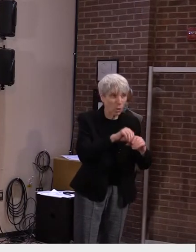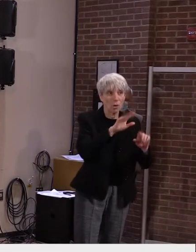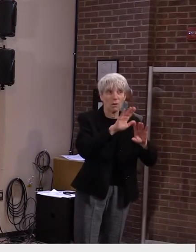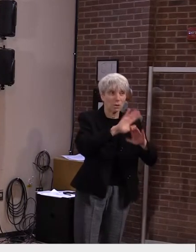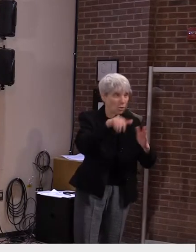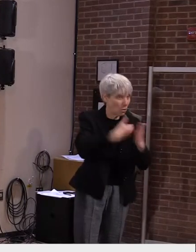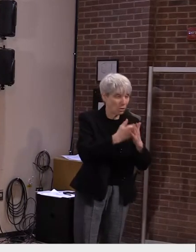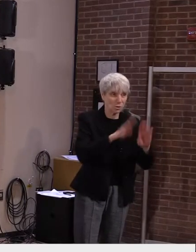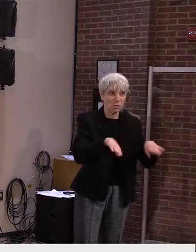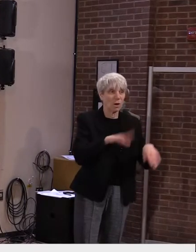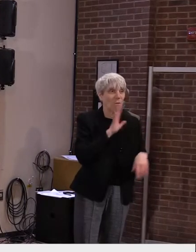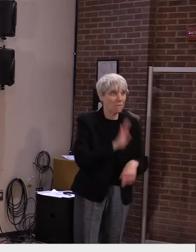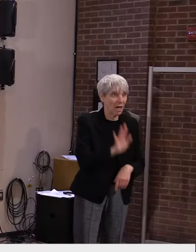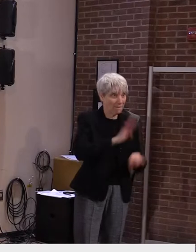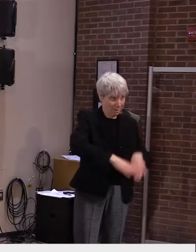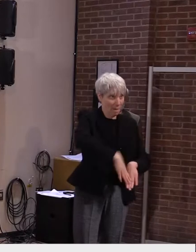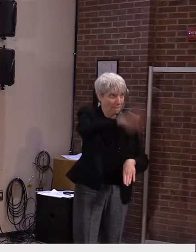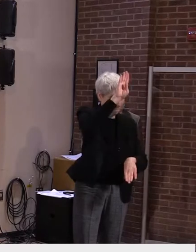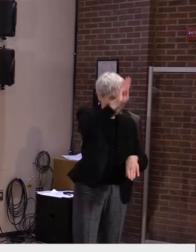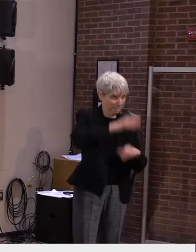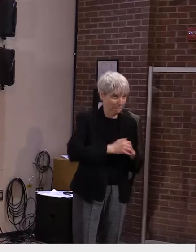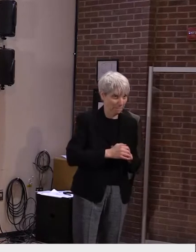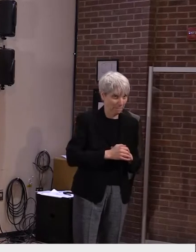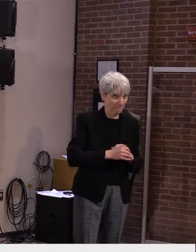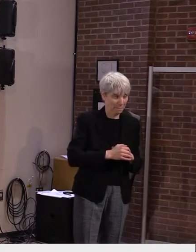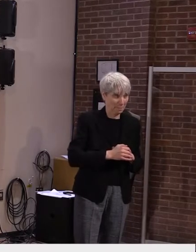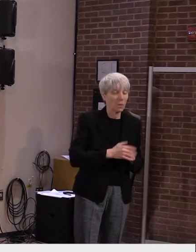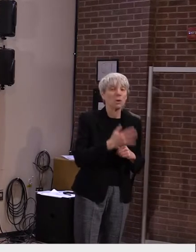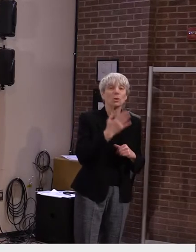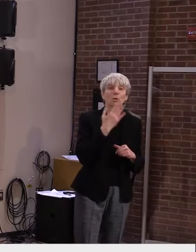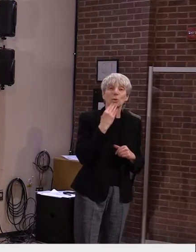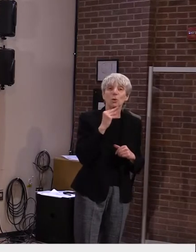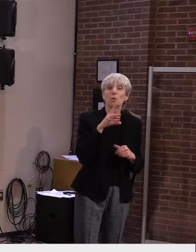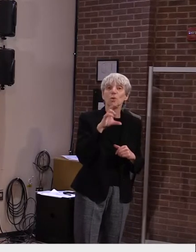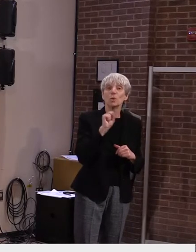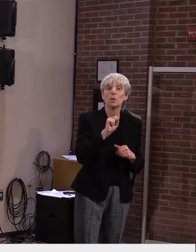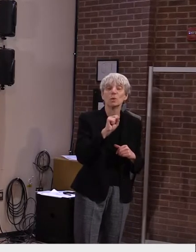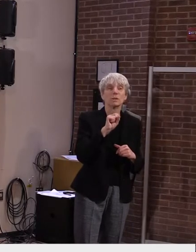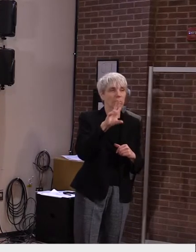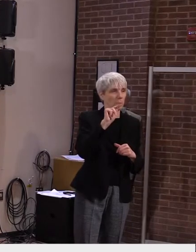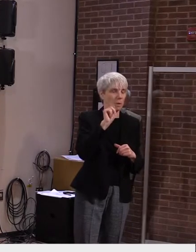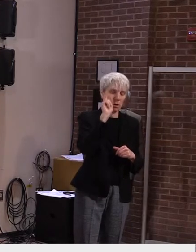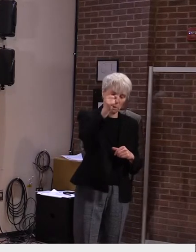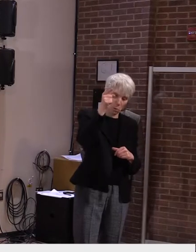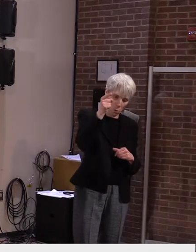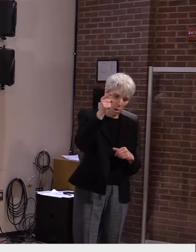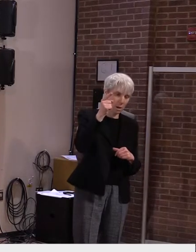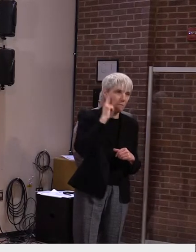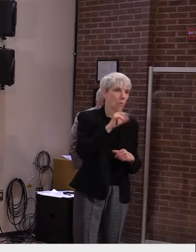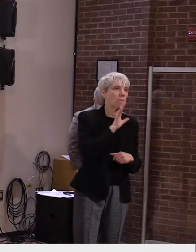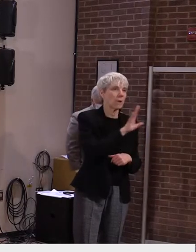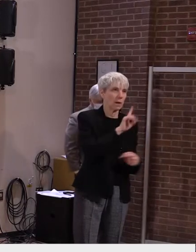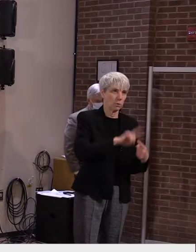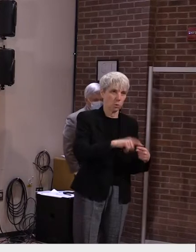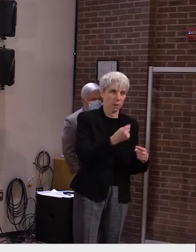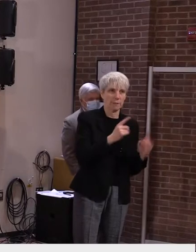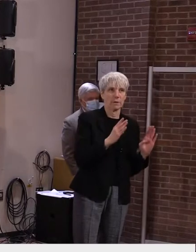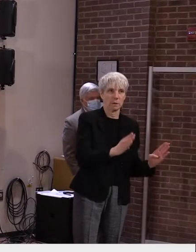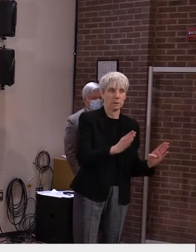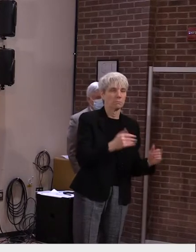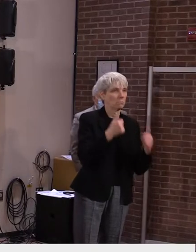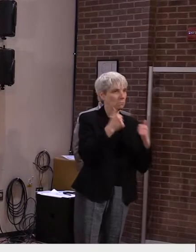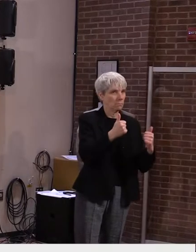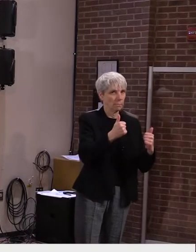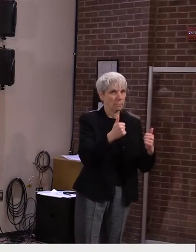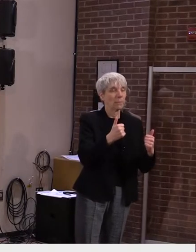older. I'm really heartened by the data that says we're leading the nation in that age group, and we are getting